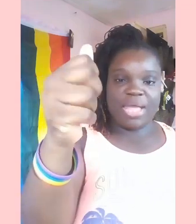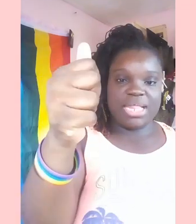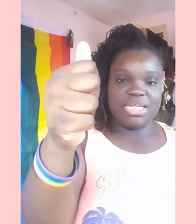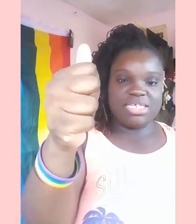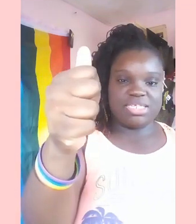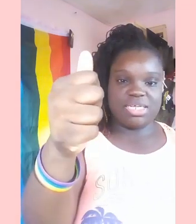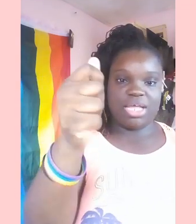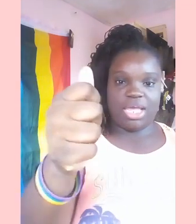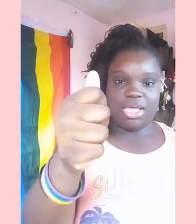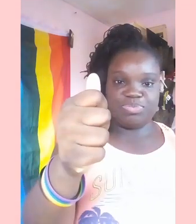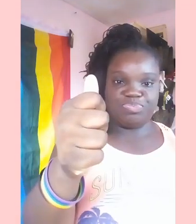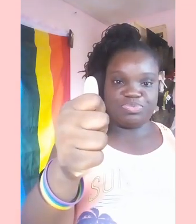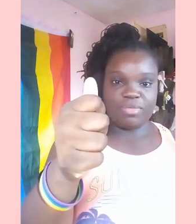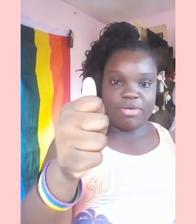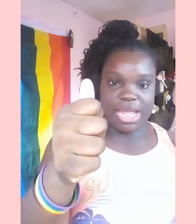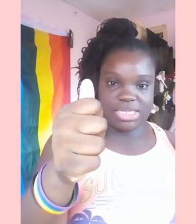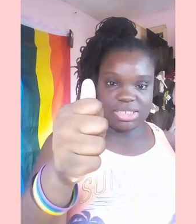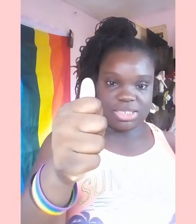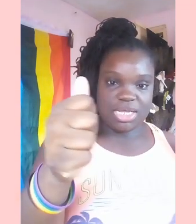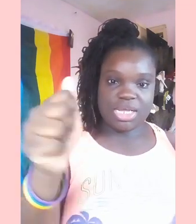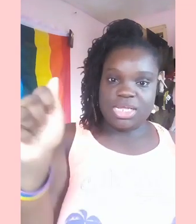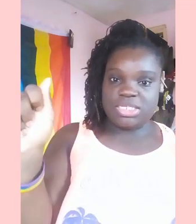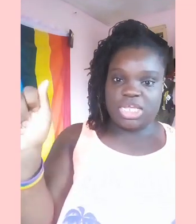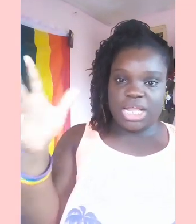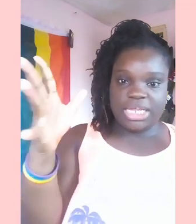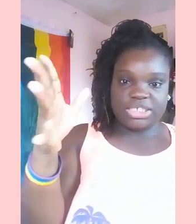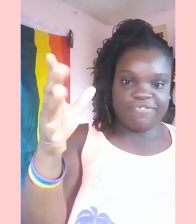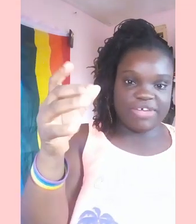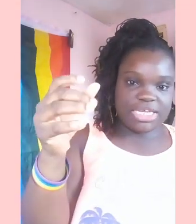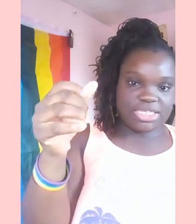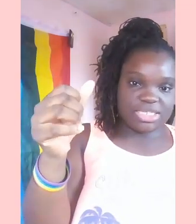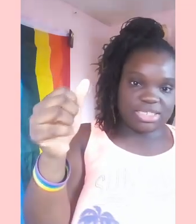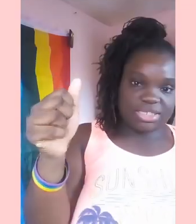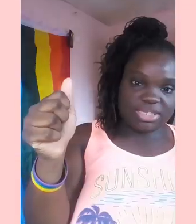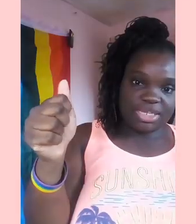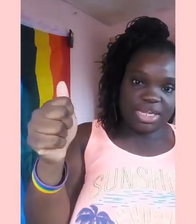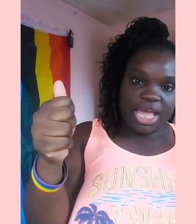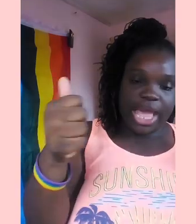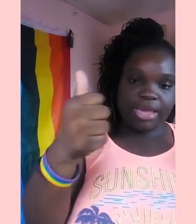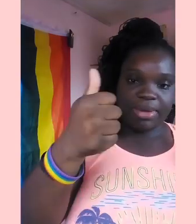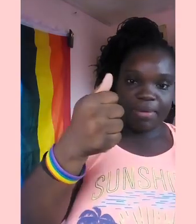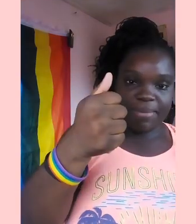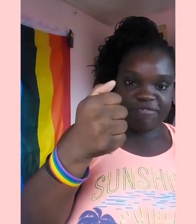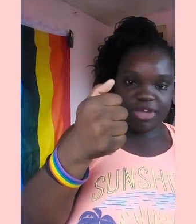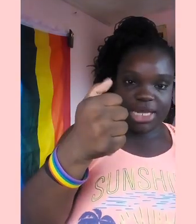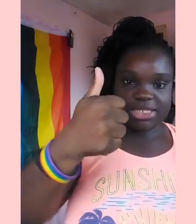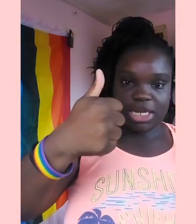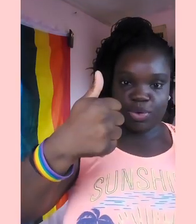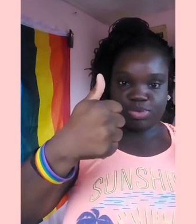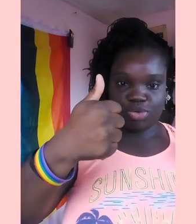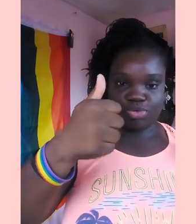I think this is it, A, right? So you clench your fist and you make your big finger stand up, so